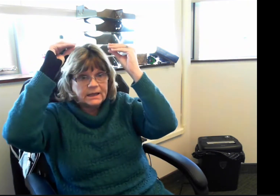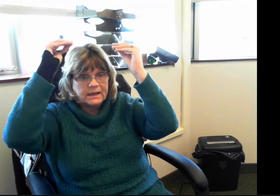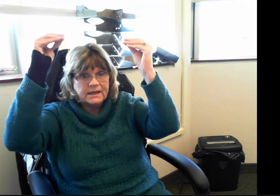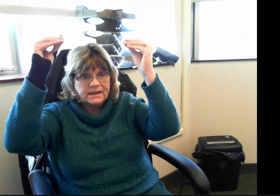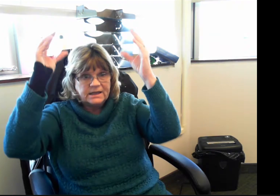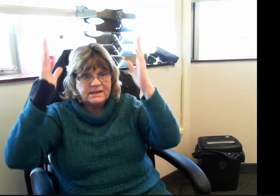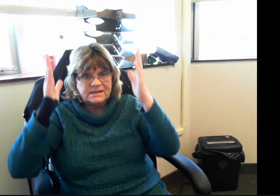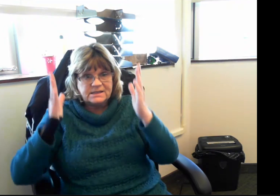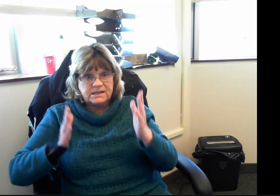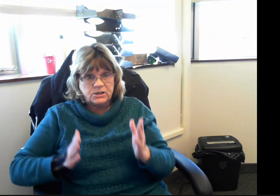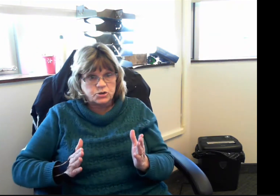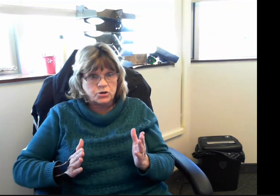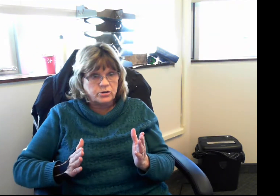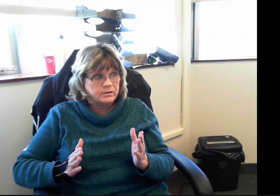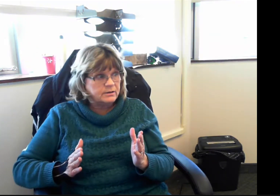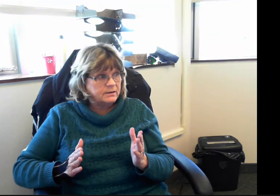reading teacher.